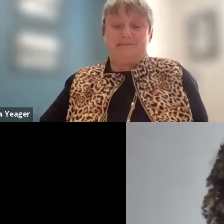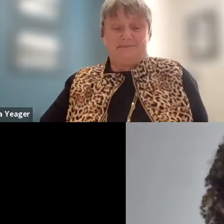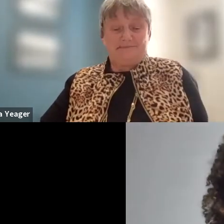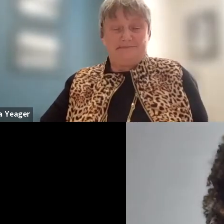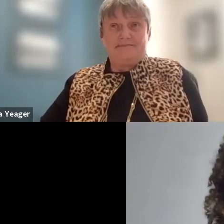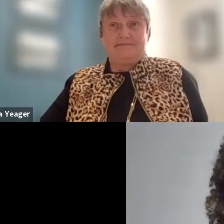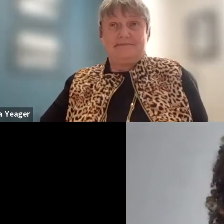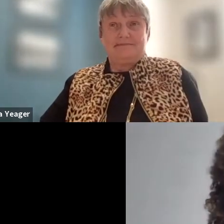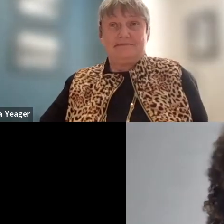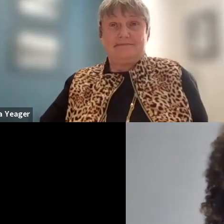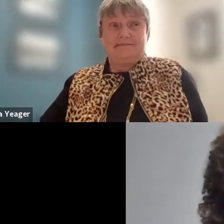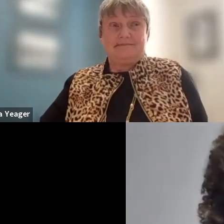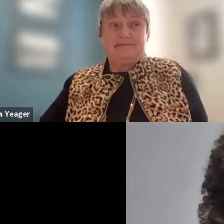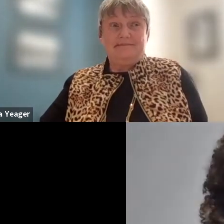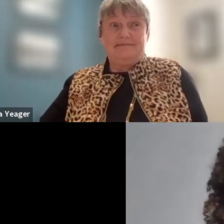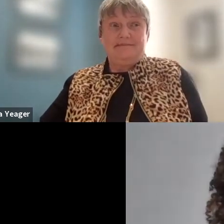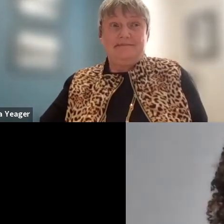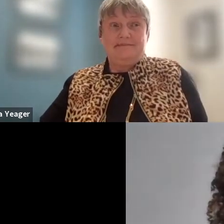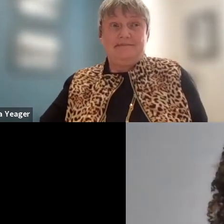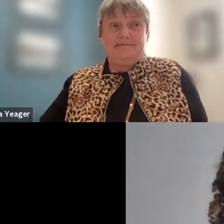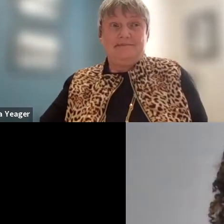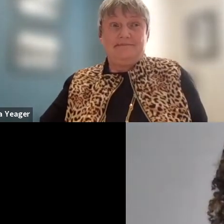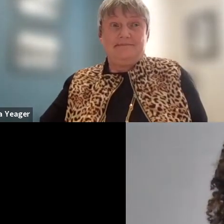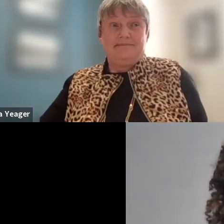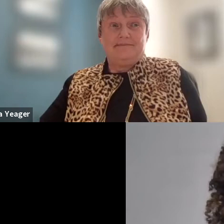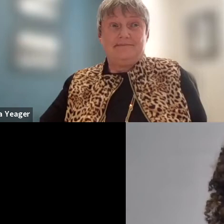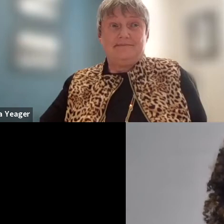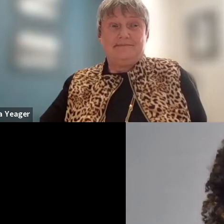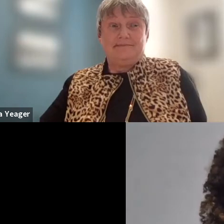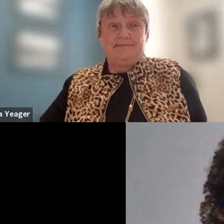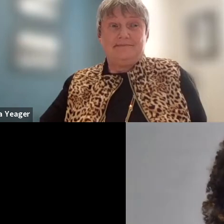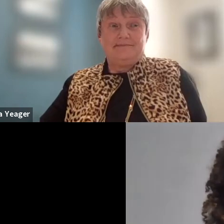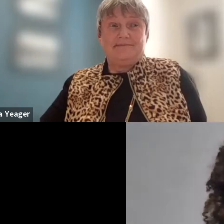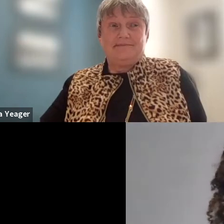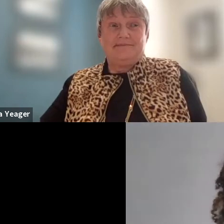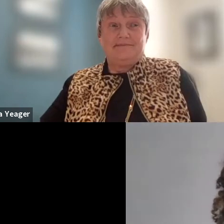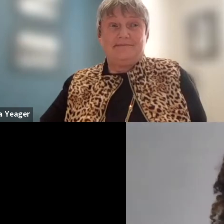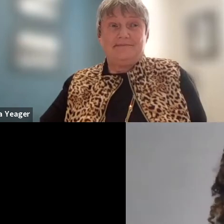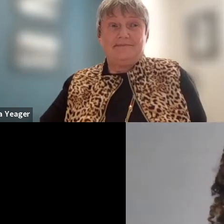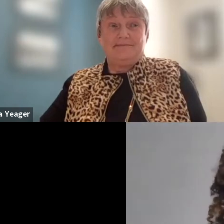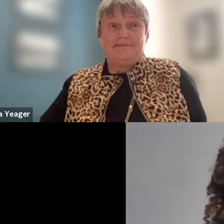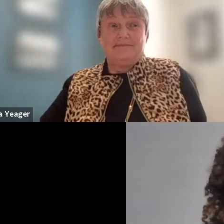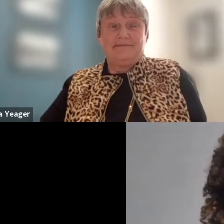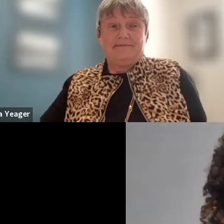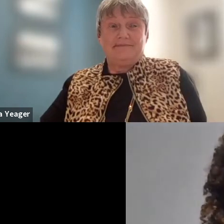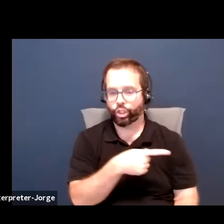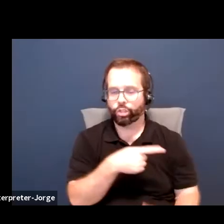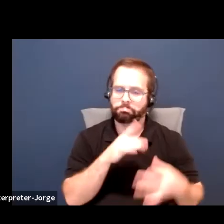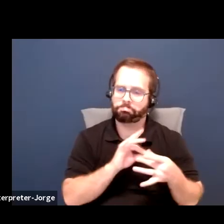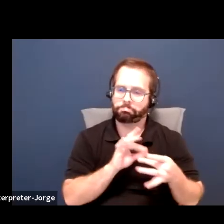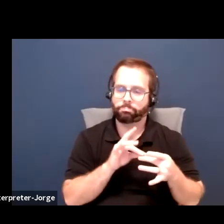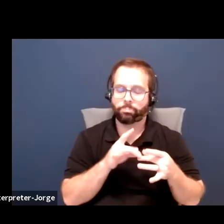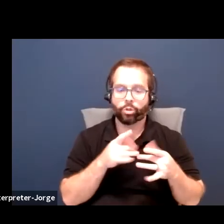Yep, perfect. Thanks, Patricia. So now Patricia's provided that great overview on how you